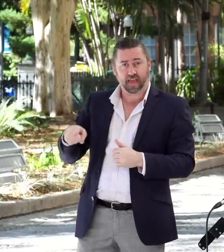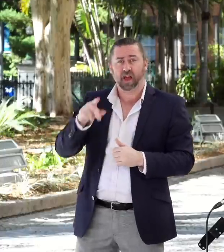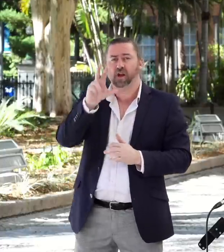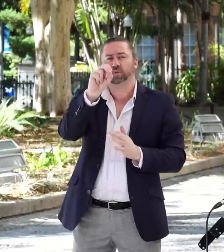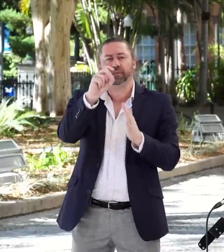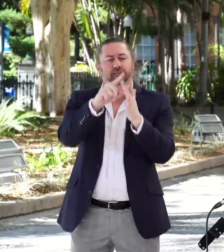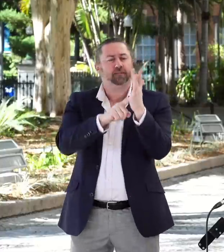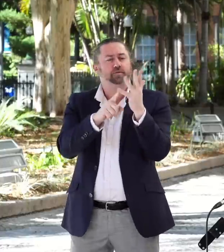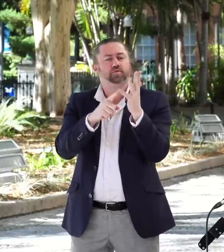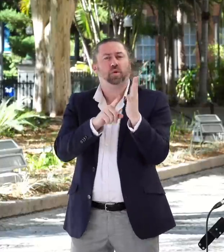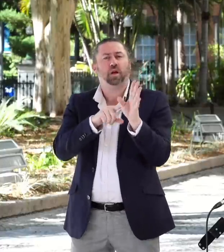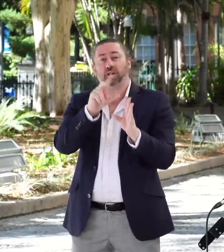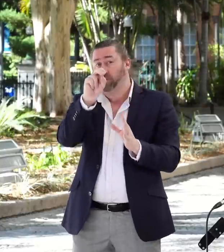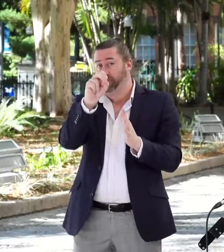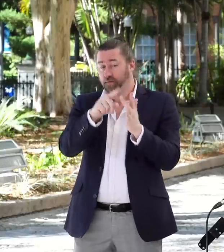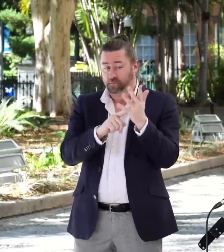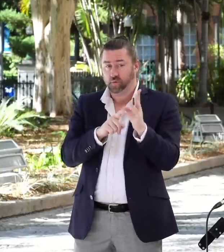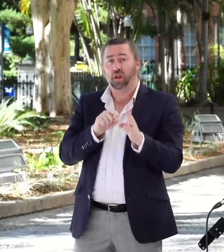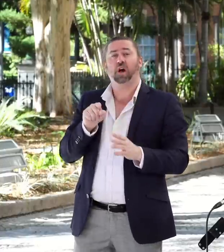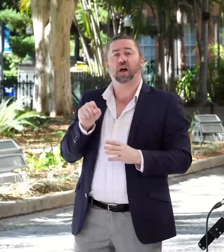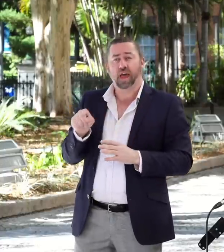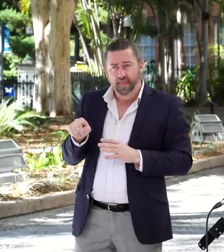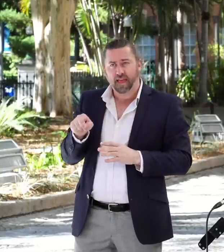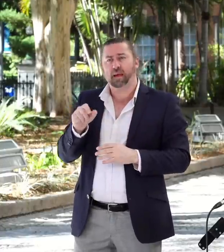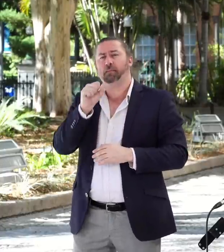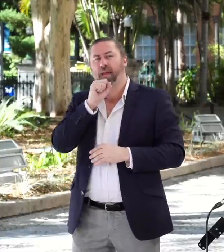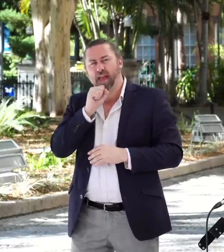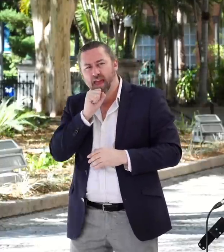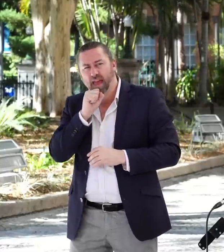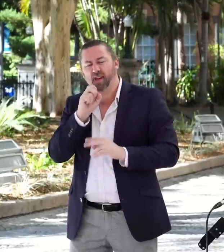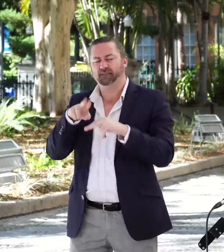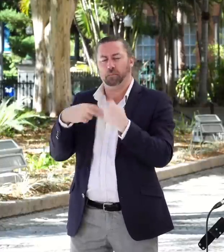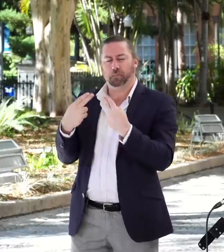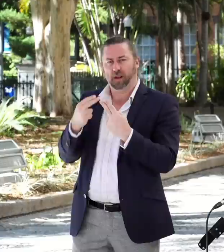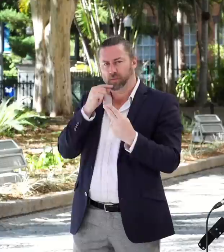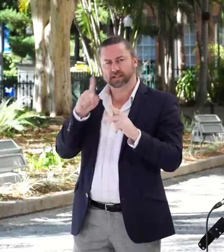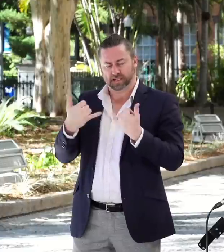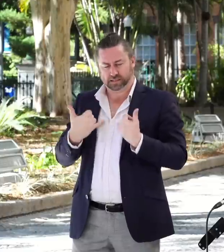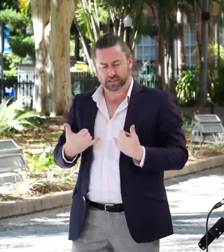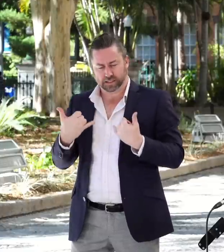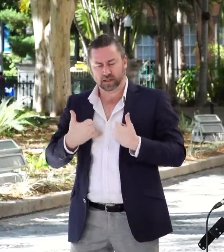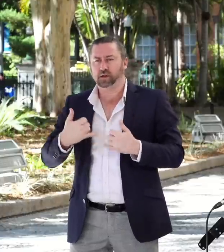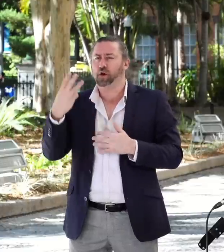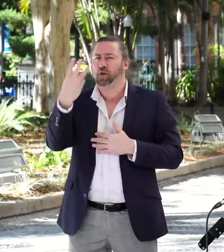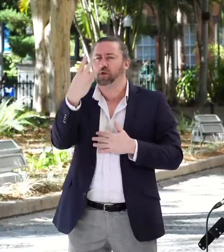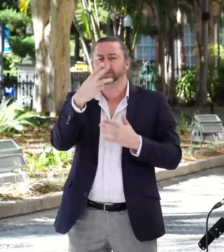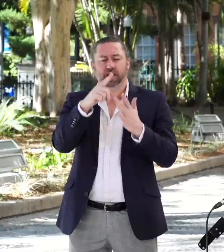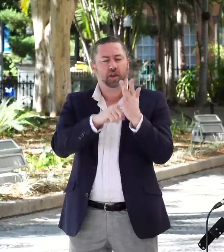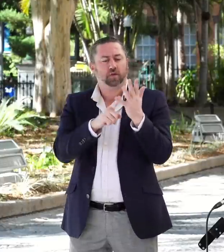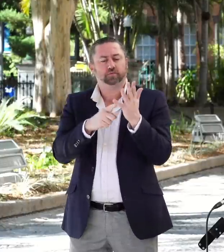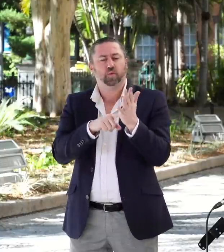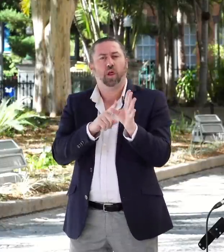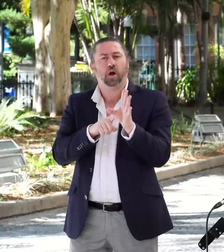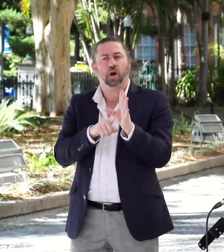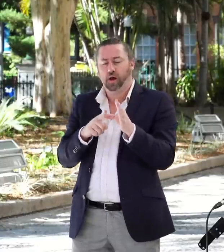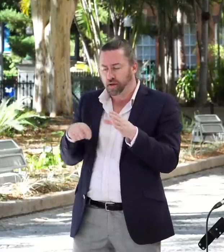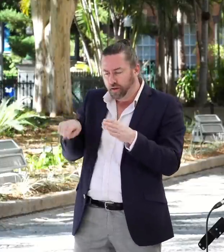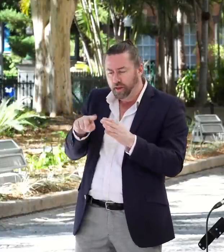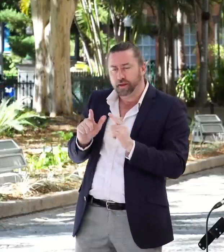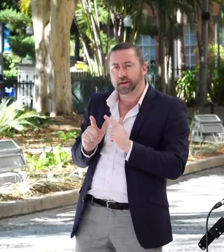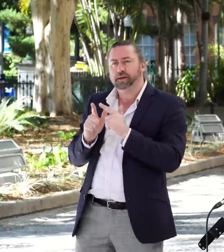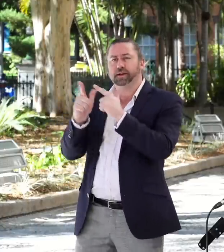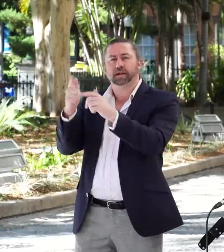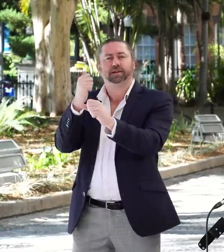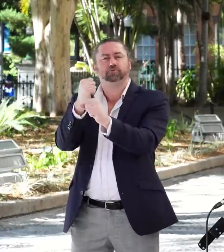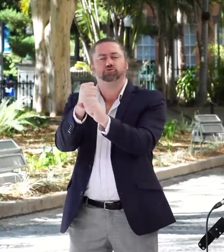July, then he and his family became unwell on the 13th of July, so they went and saw their